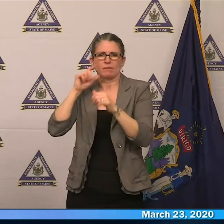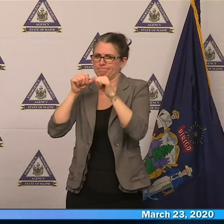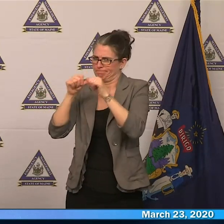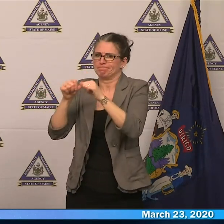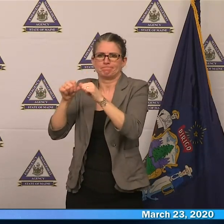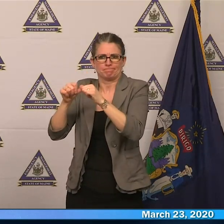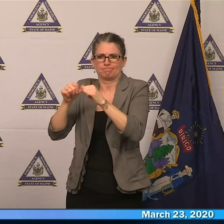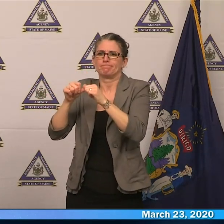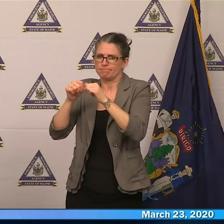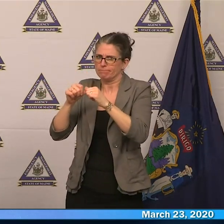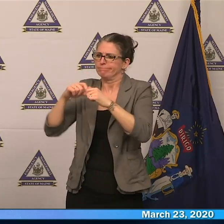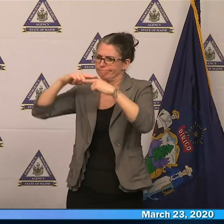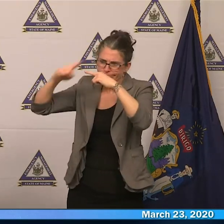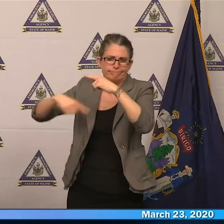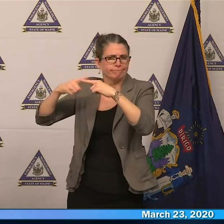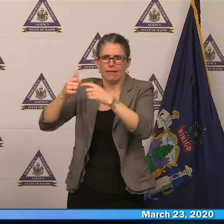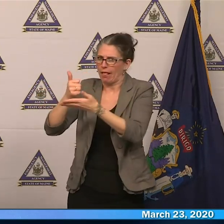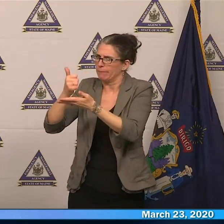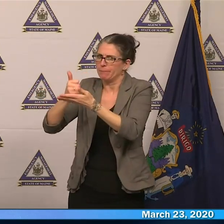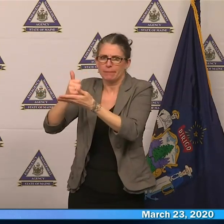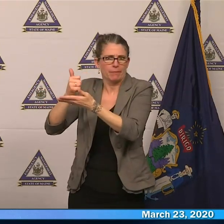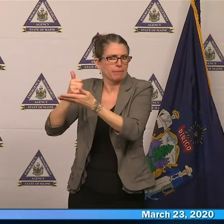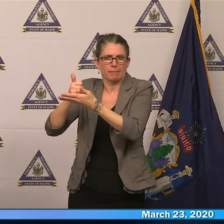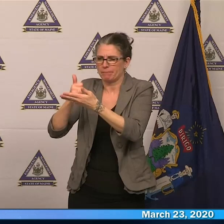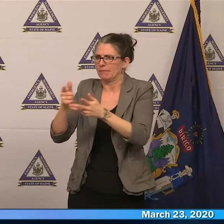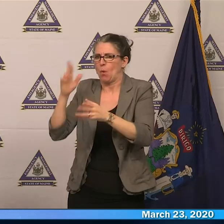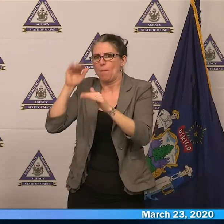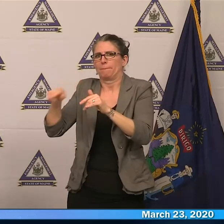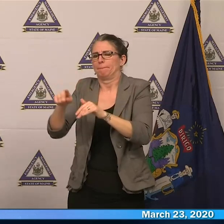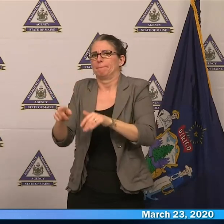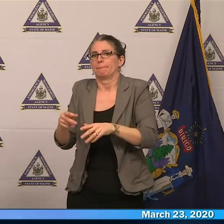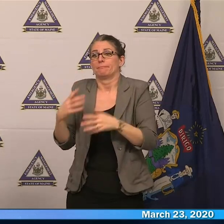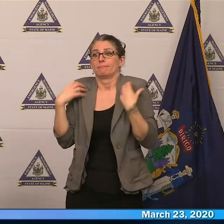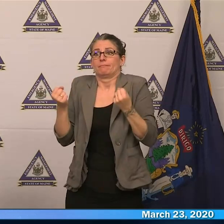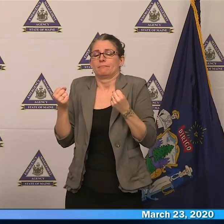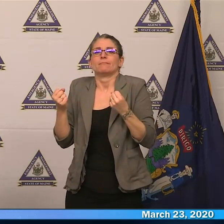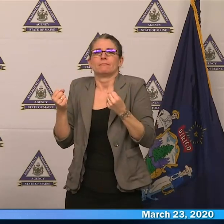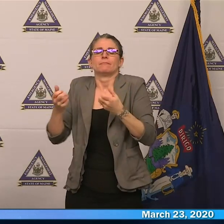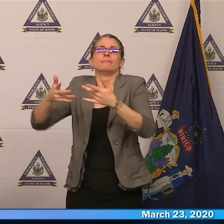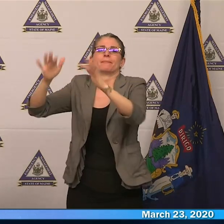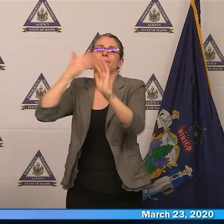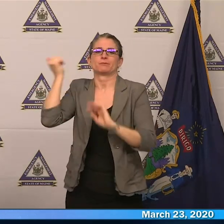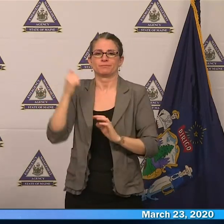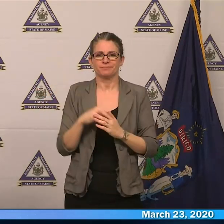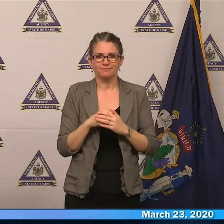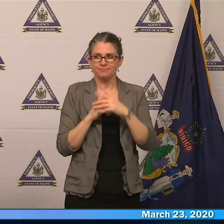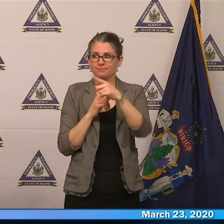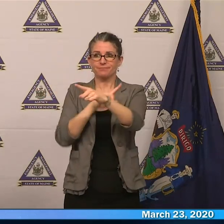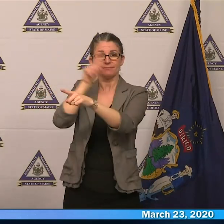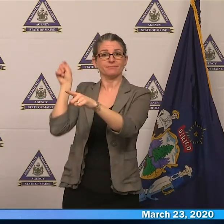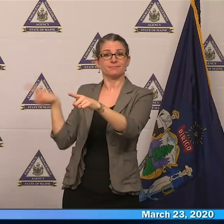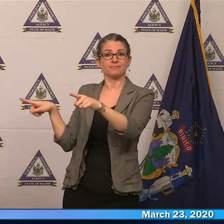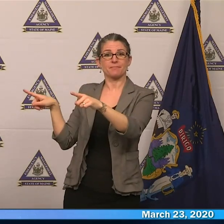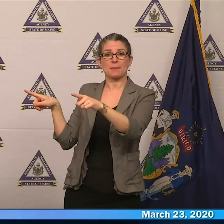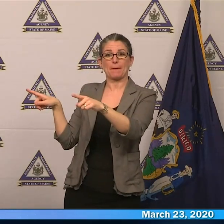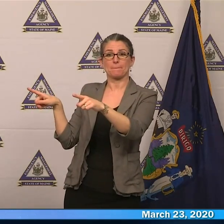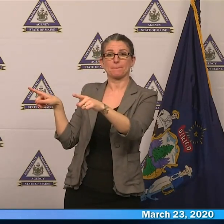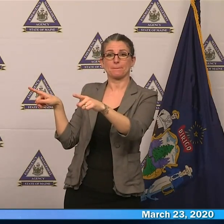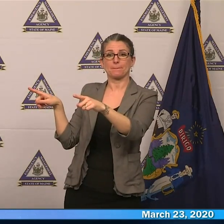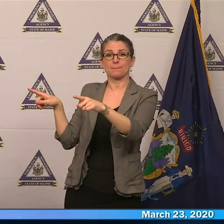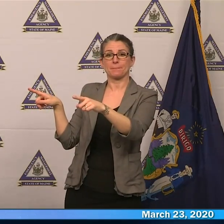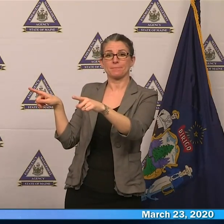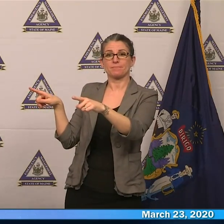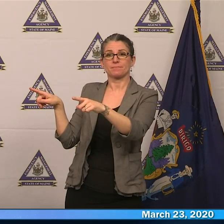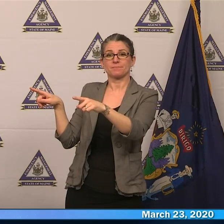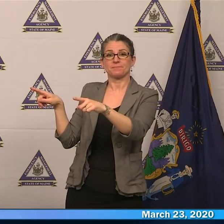those individuals the best of all luck. I think we're back over there. We've heard some of this individually, I'm sure. A lot